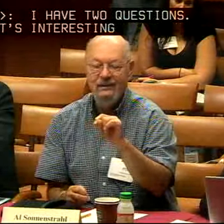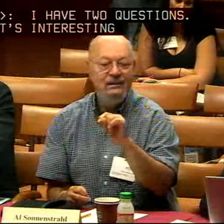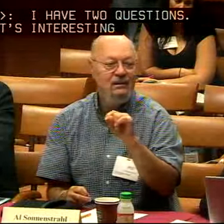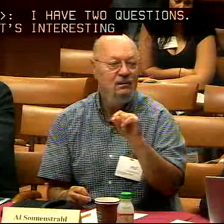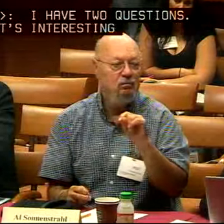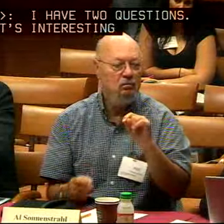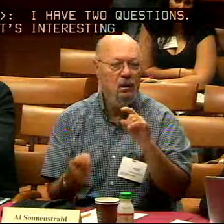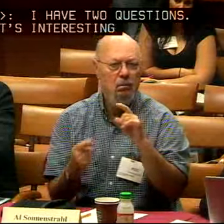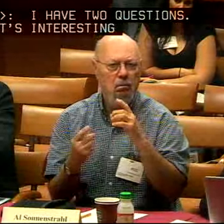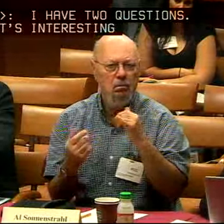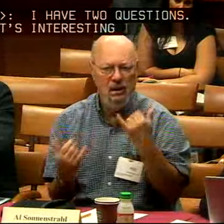one. So,